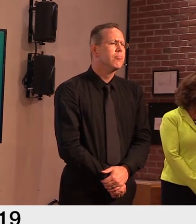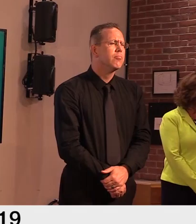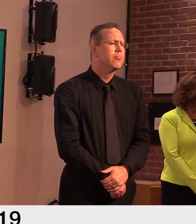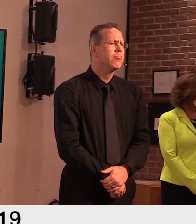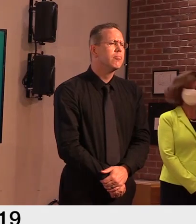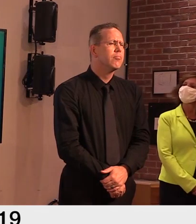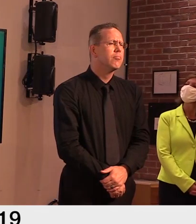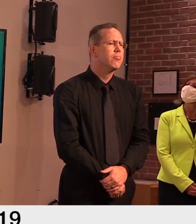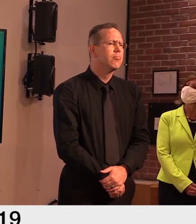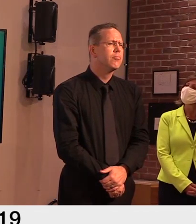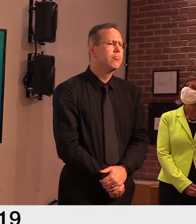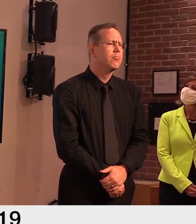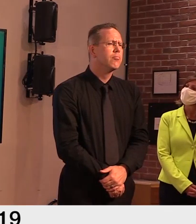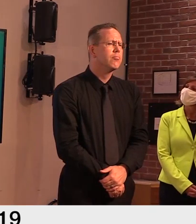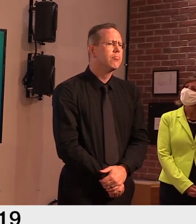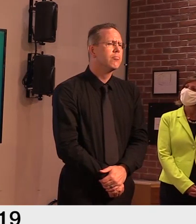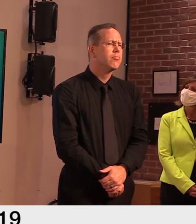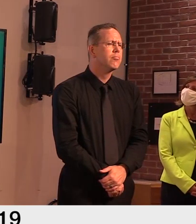Vermont